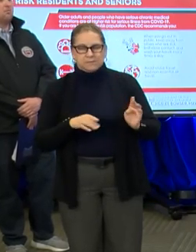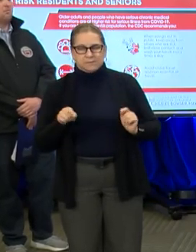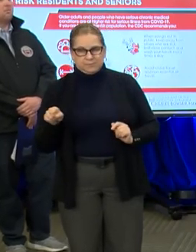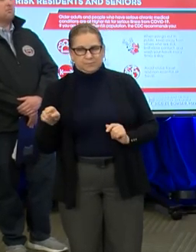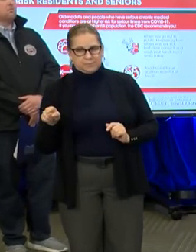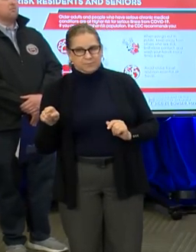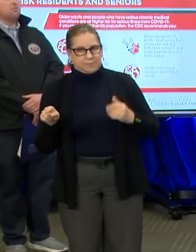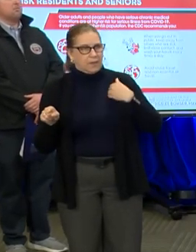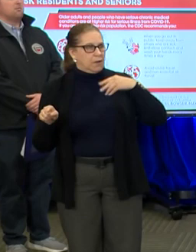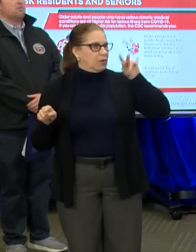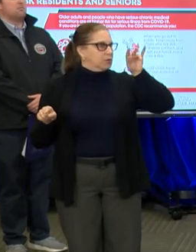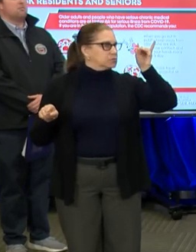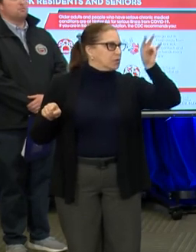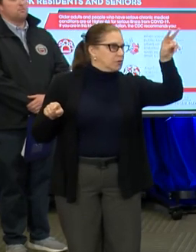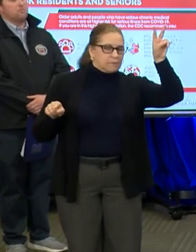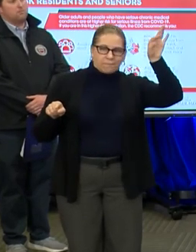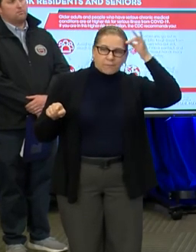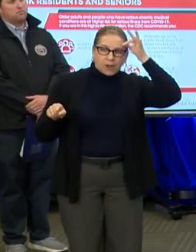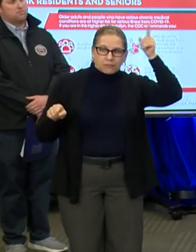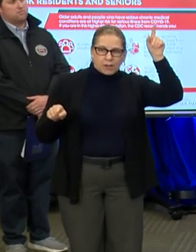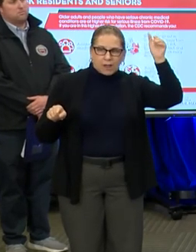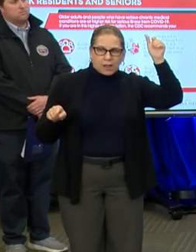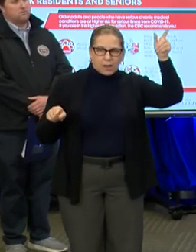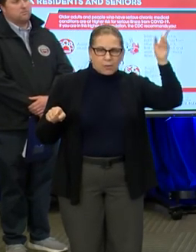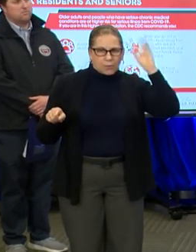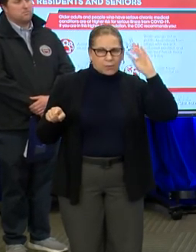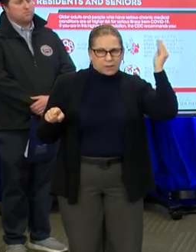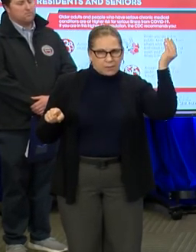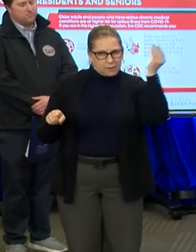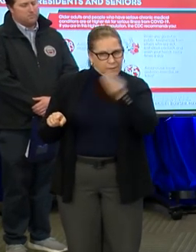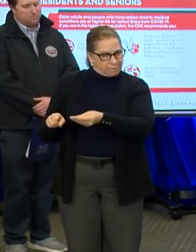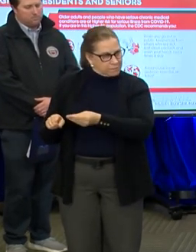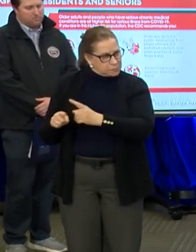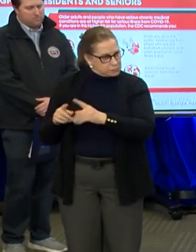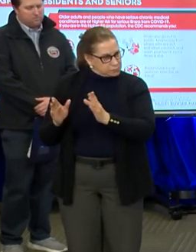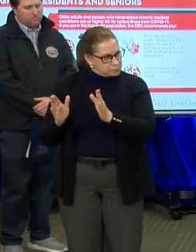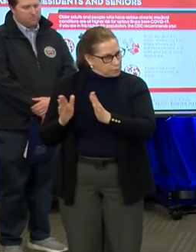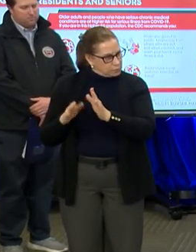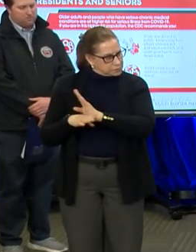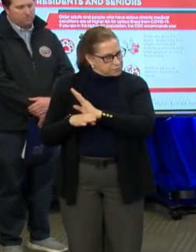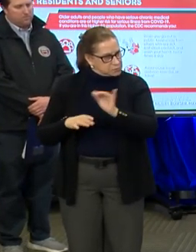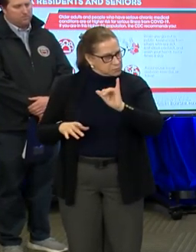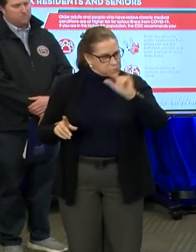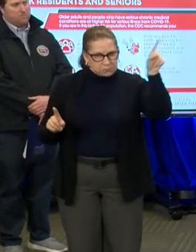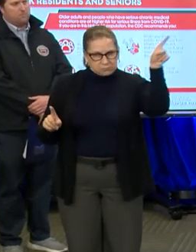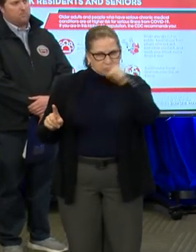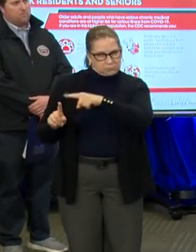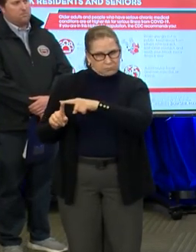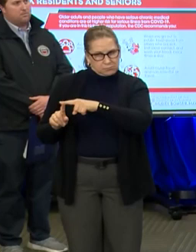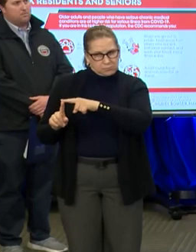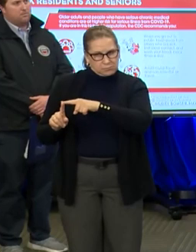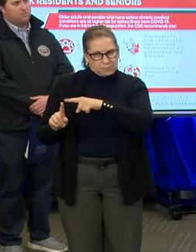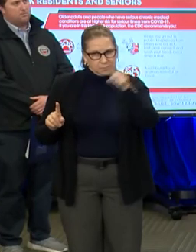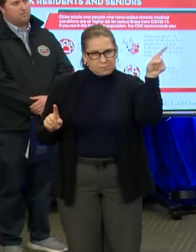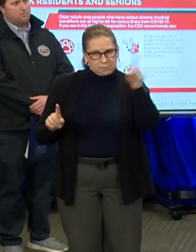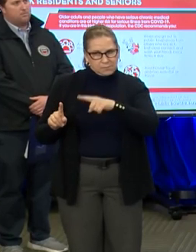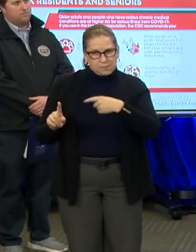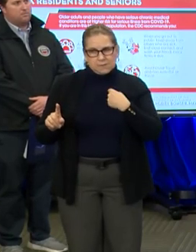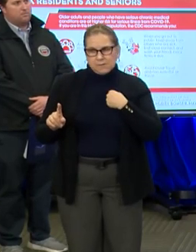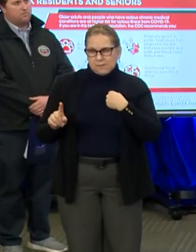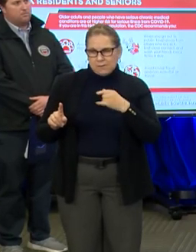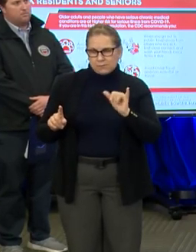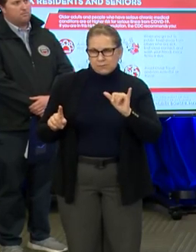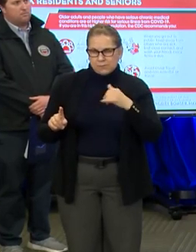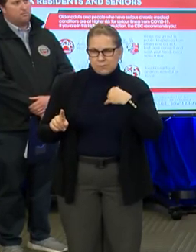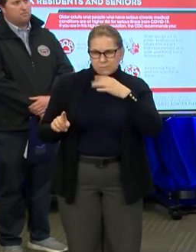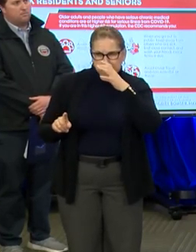get into the hands of our businesses and help facilitate that. We are also very interested in how